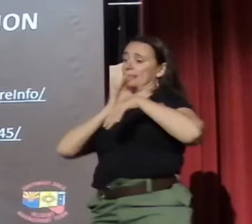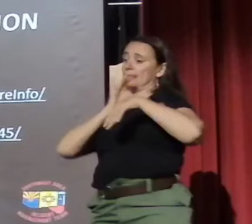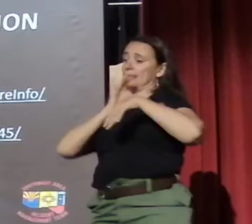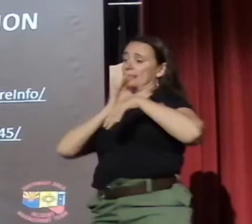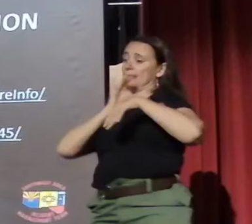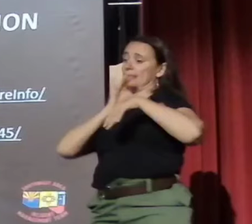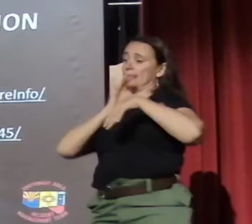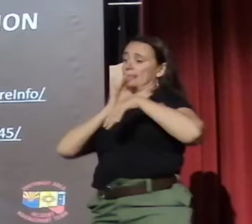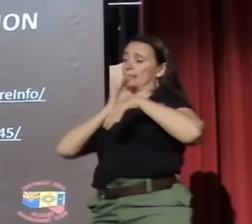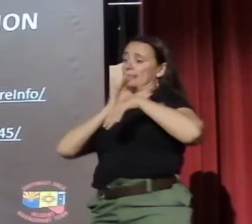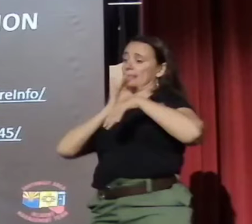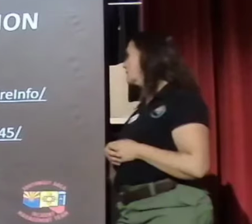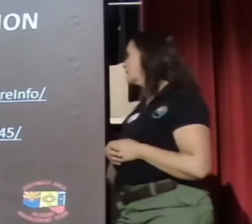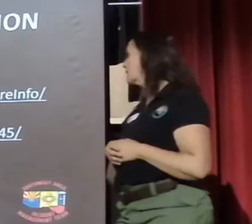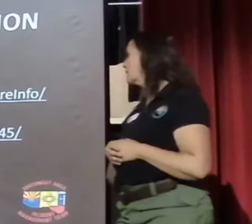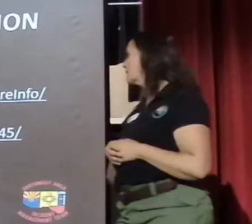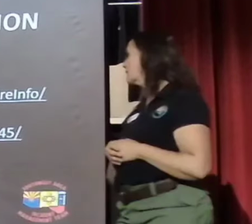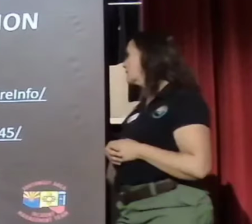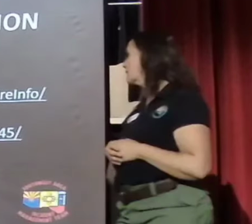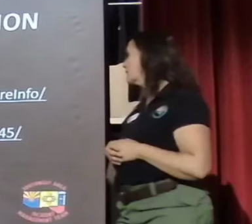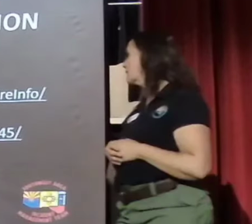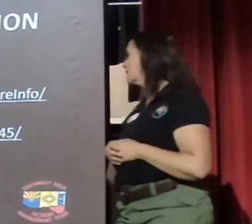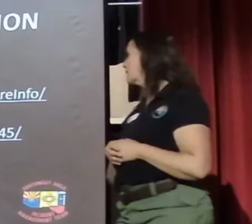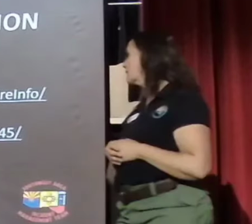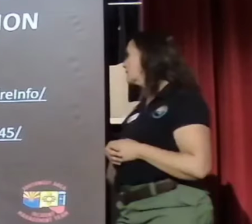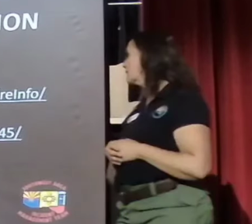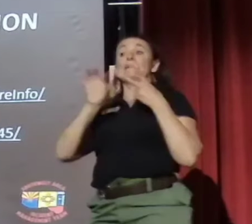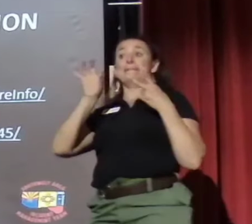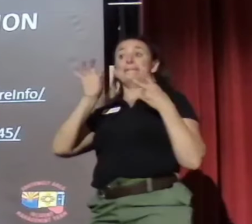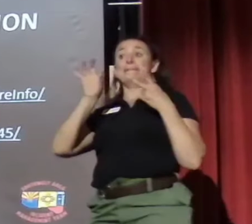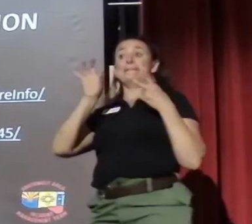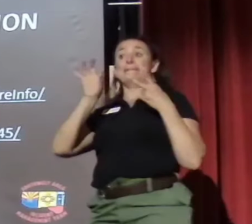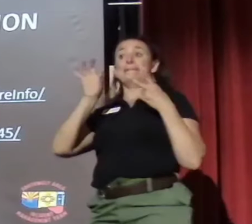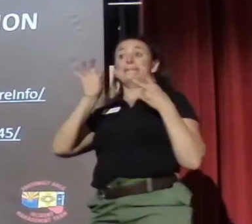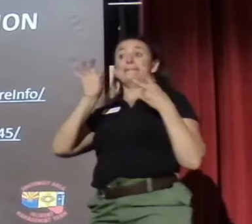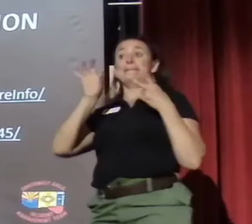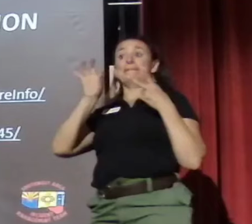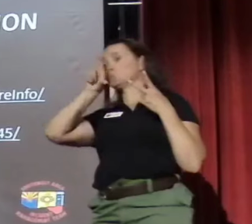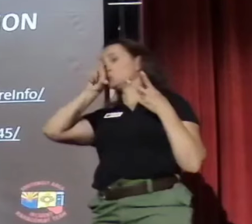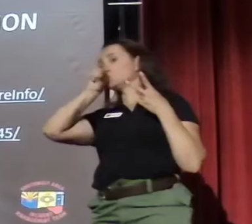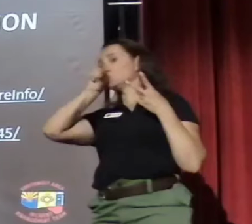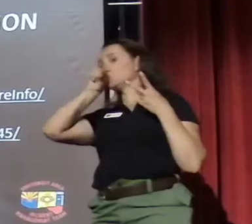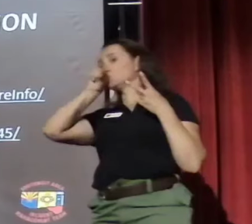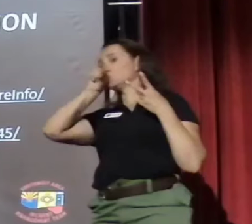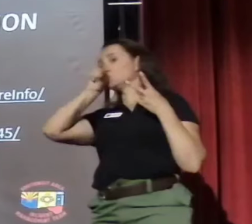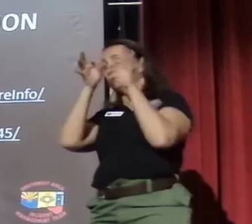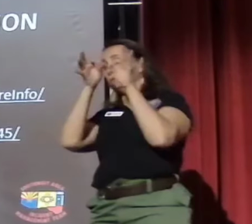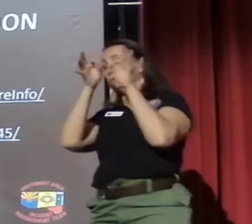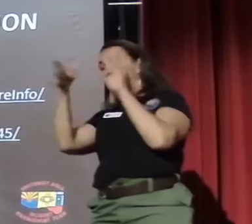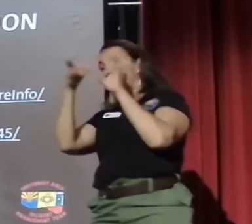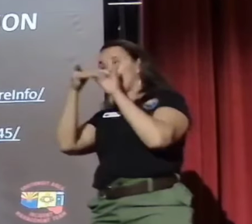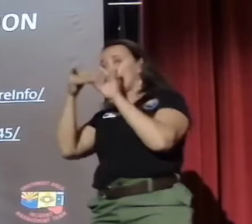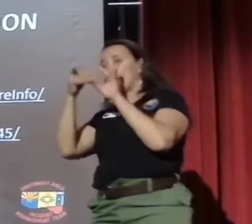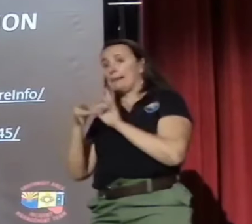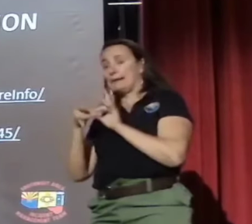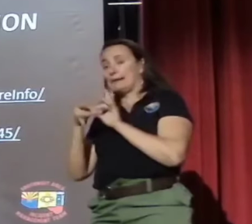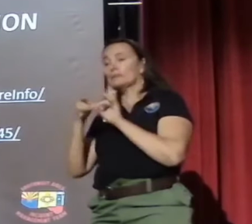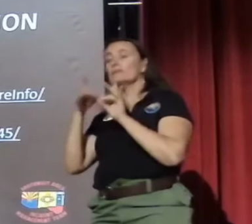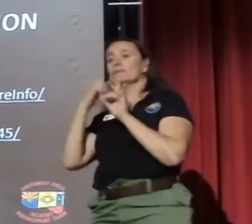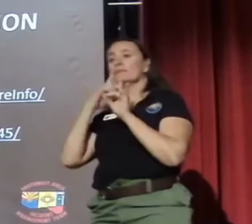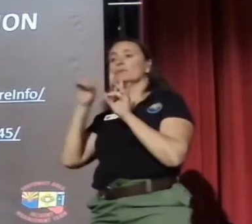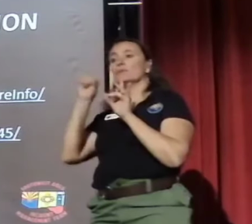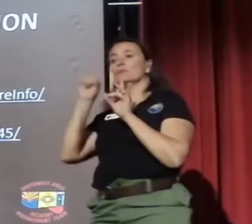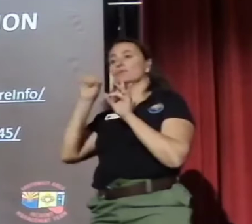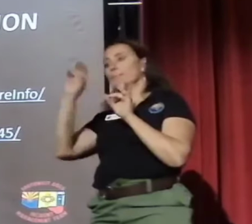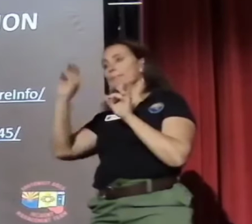Next up there is our Facebook and Twitter feeds. Those are our social media options. We post maps,